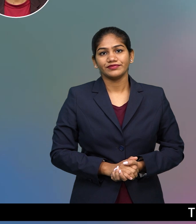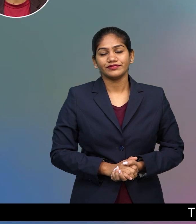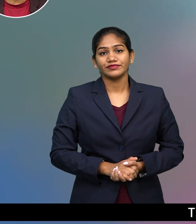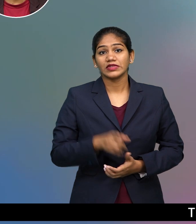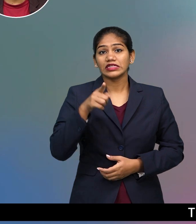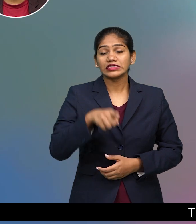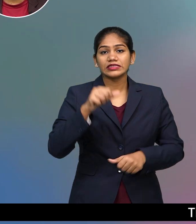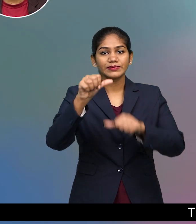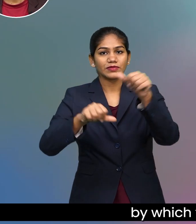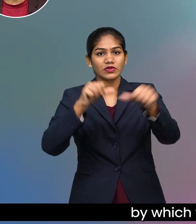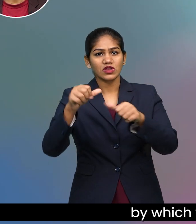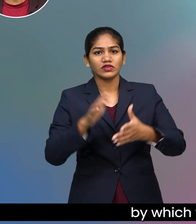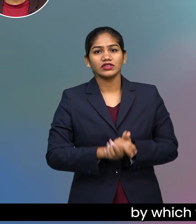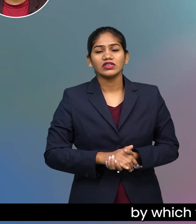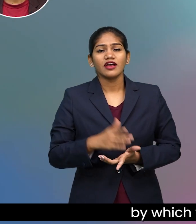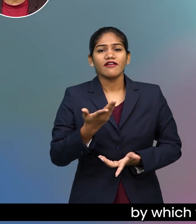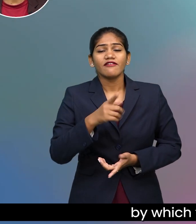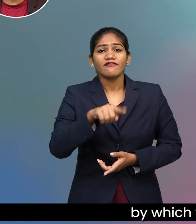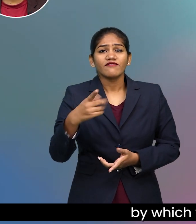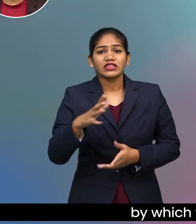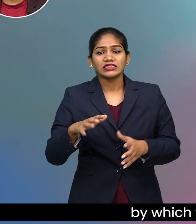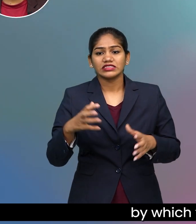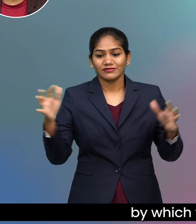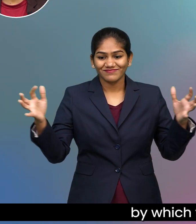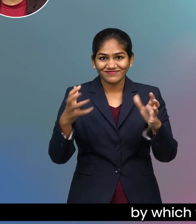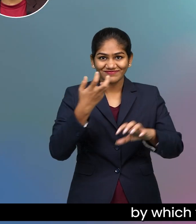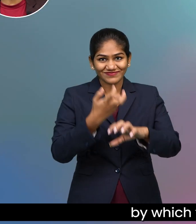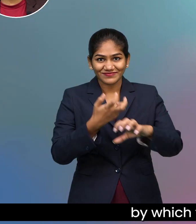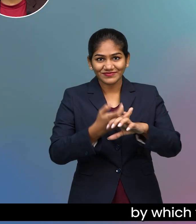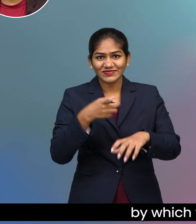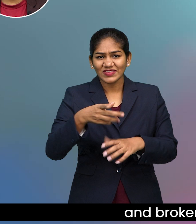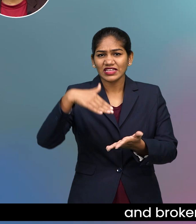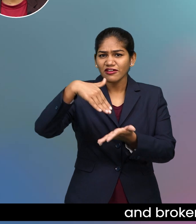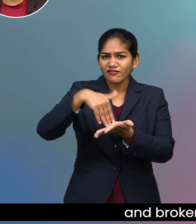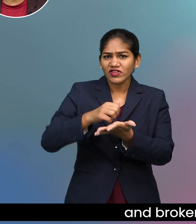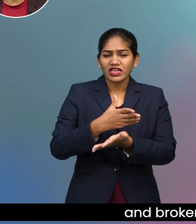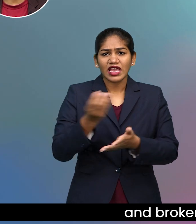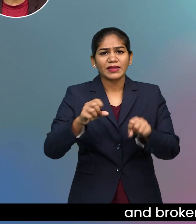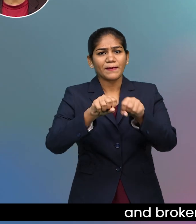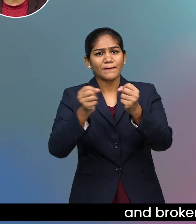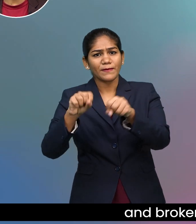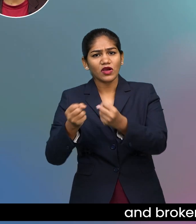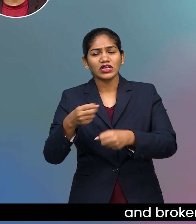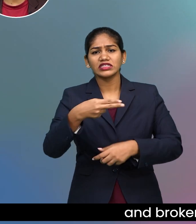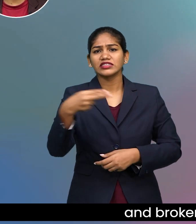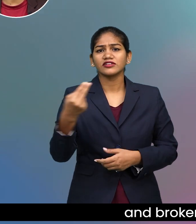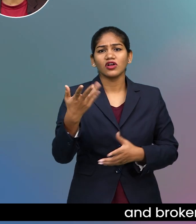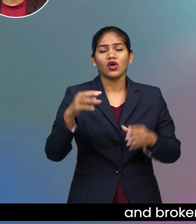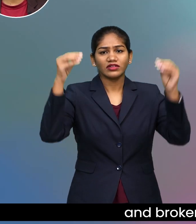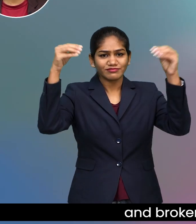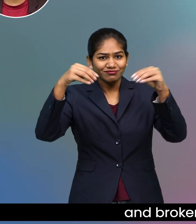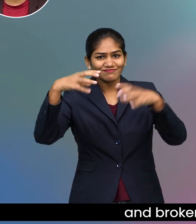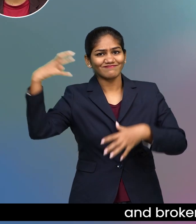These processes by which the rocks are weakened and broken are called